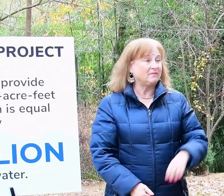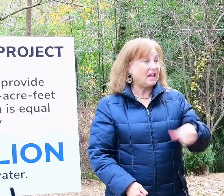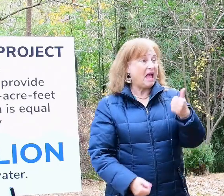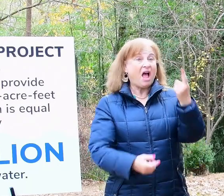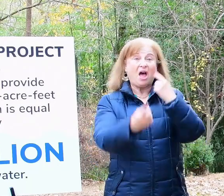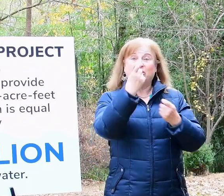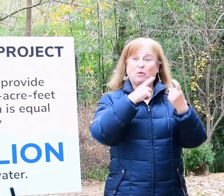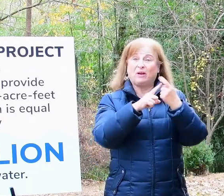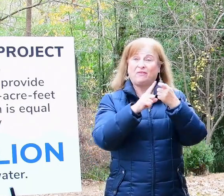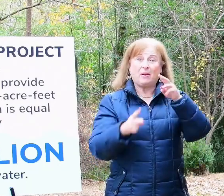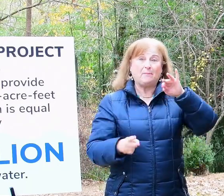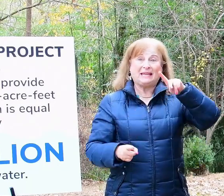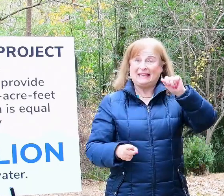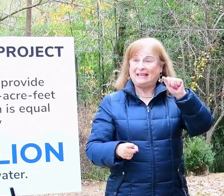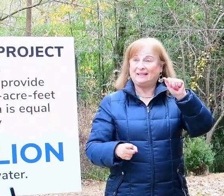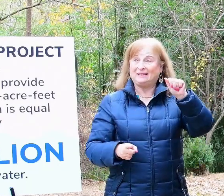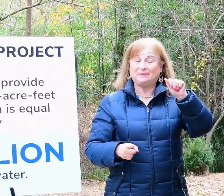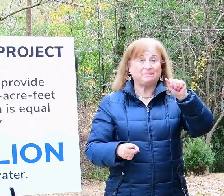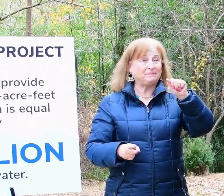Any other questions from the media?